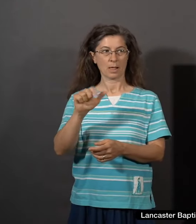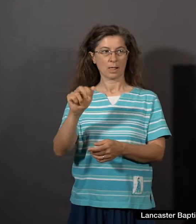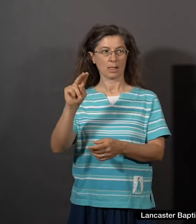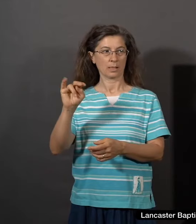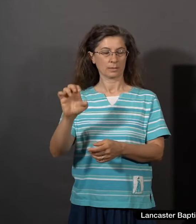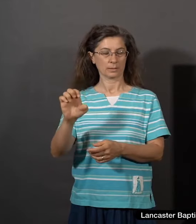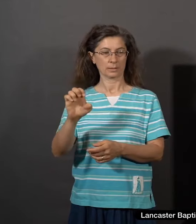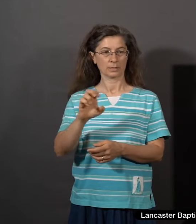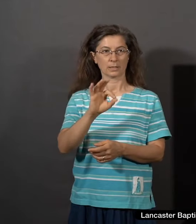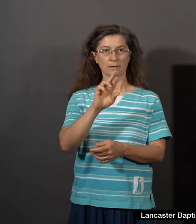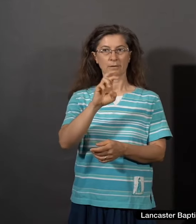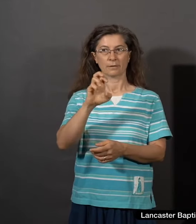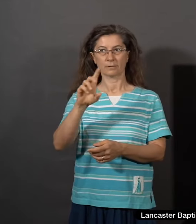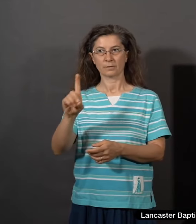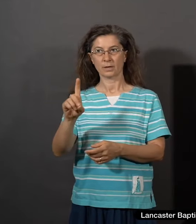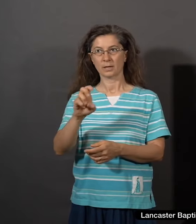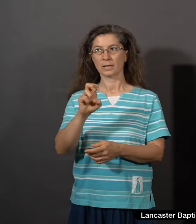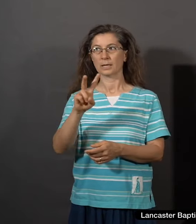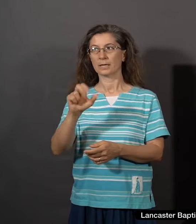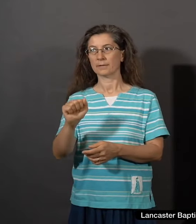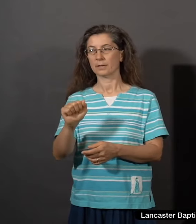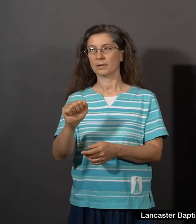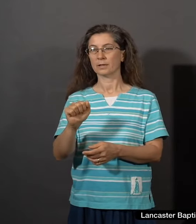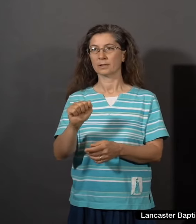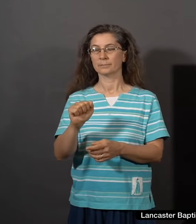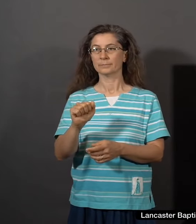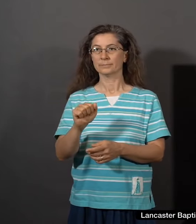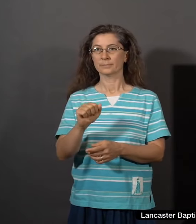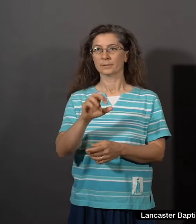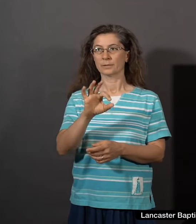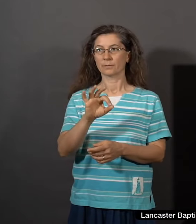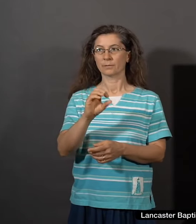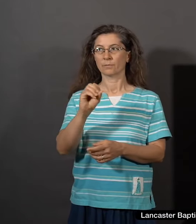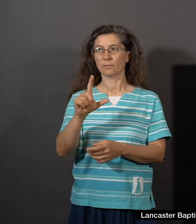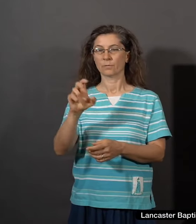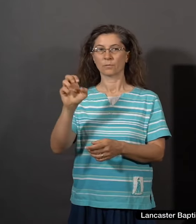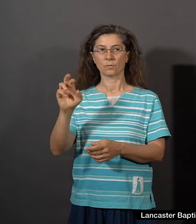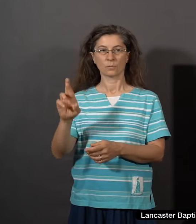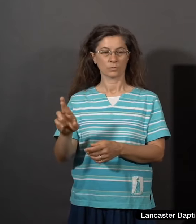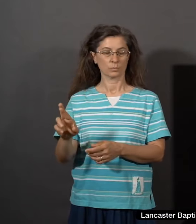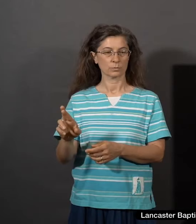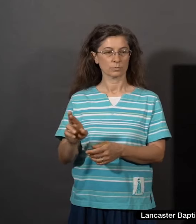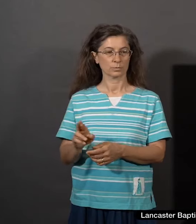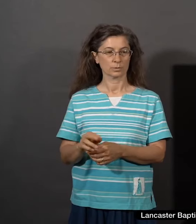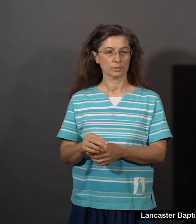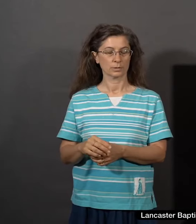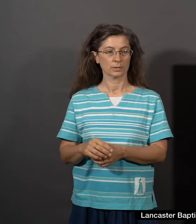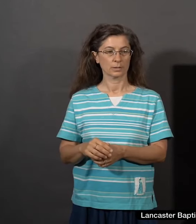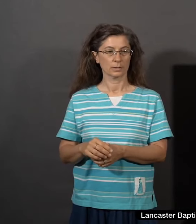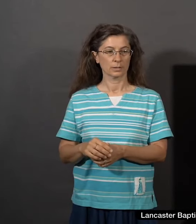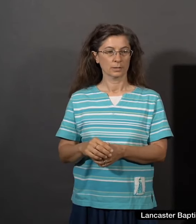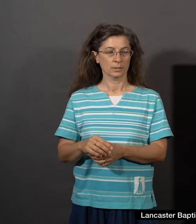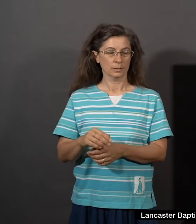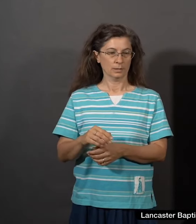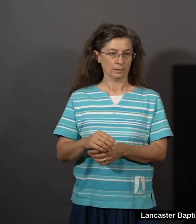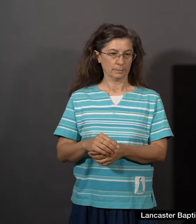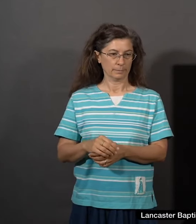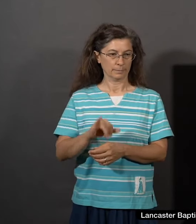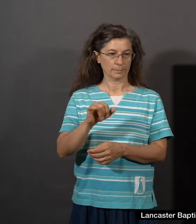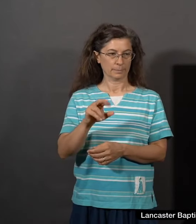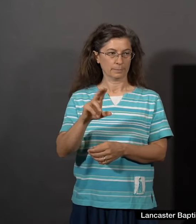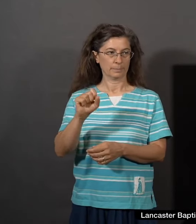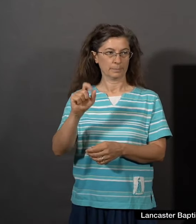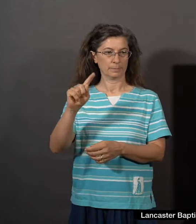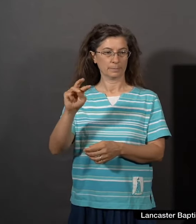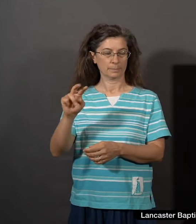uh fred and eva from maryland thanks for joining with us the folders good morning this dis uh robertus diskel anna lopez justine